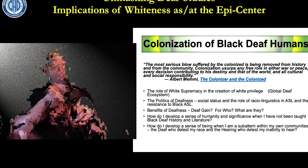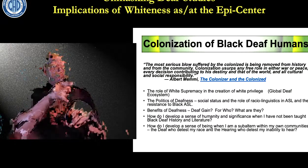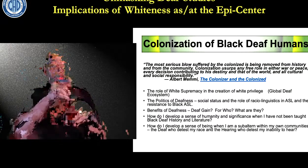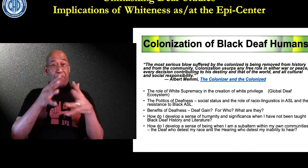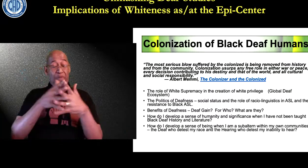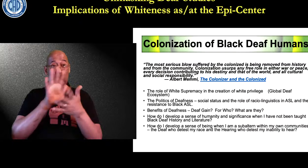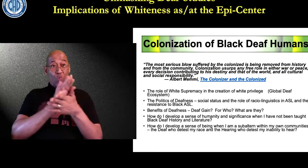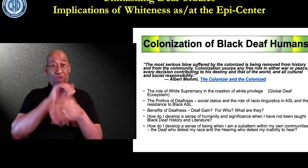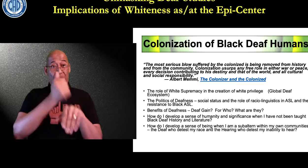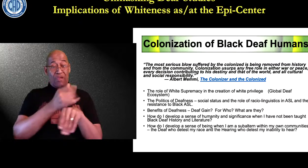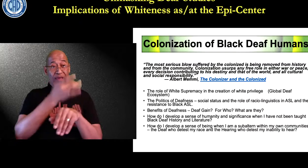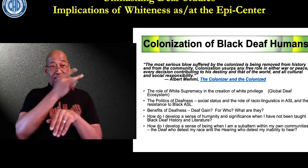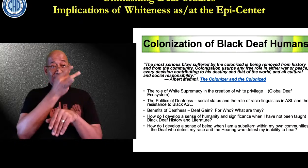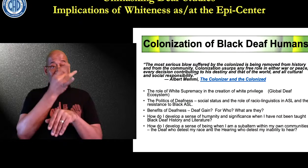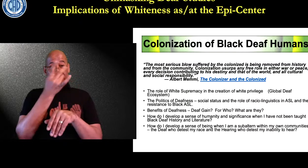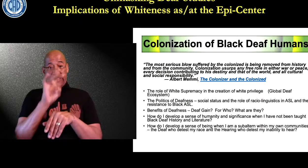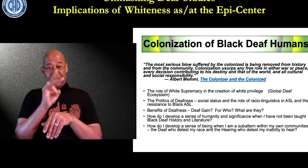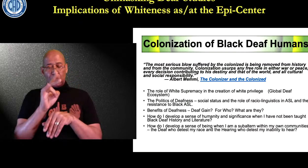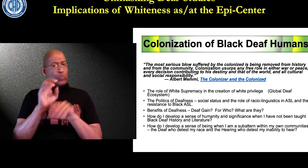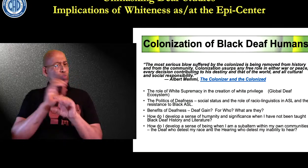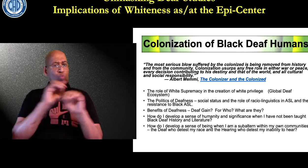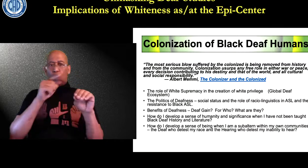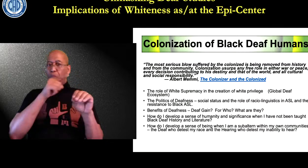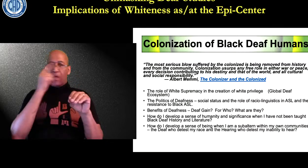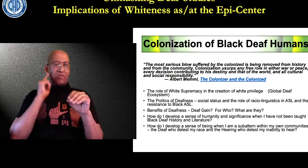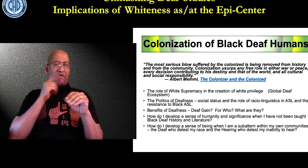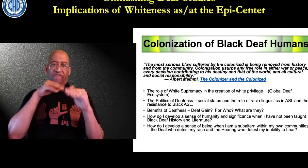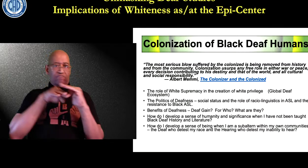Even though history shows